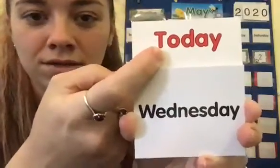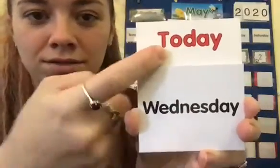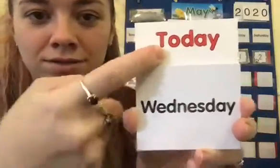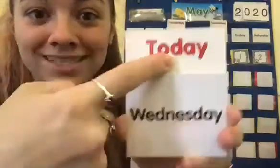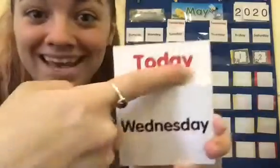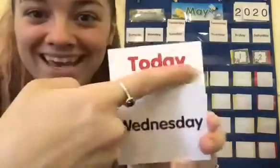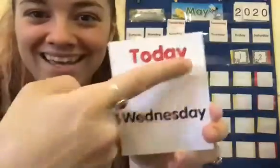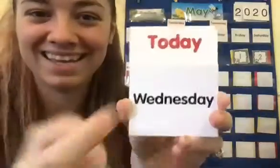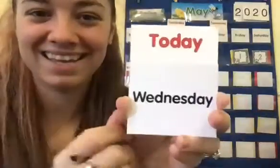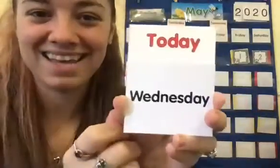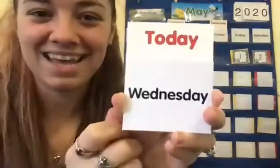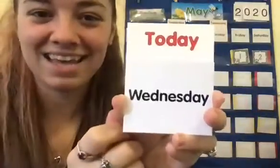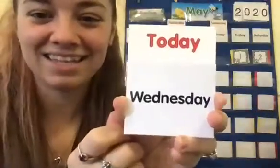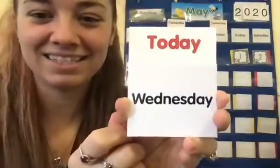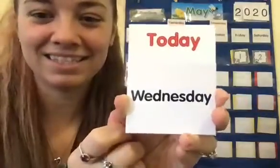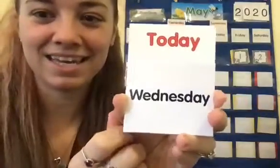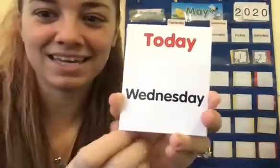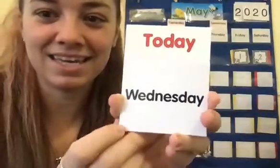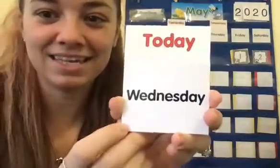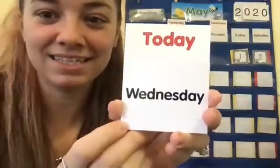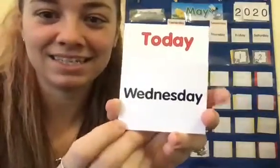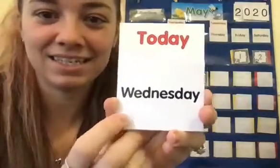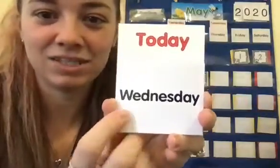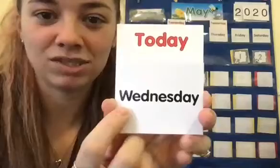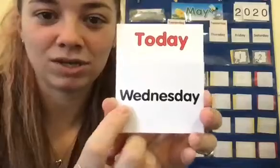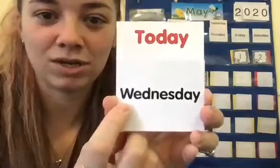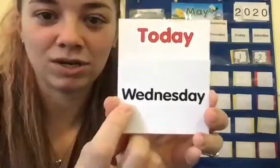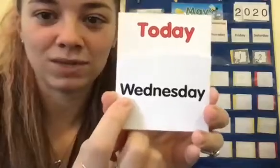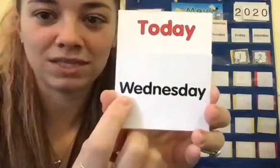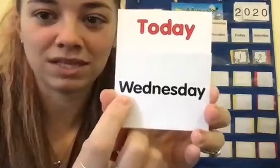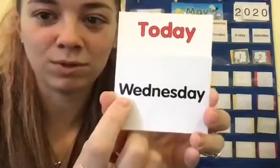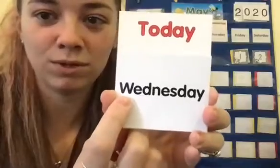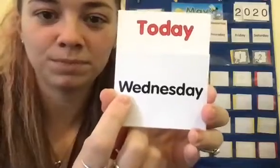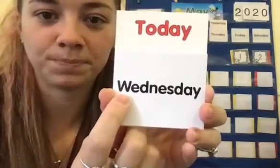Today. And today is starting with the W.